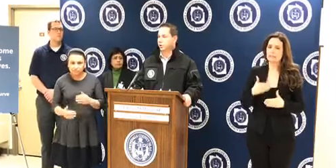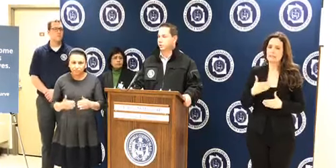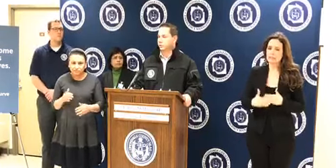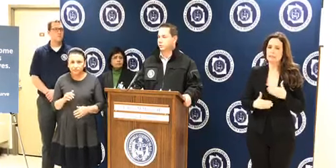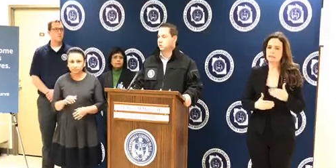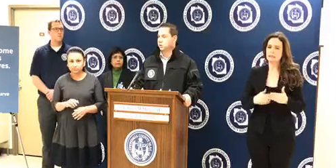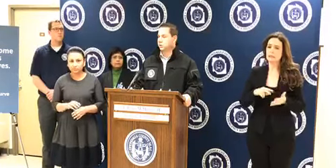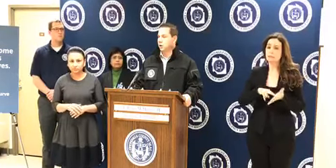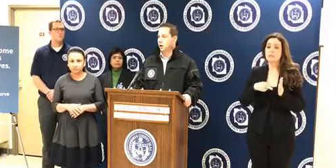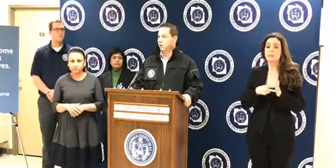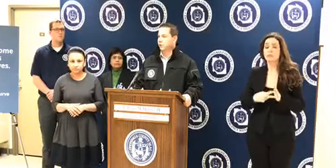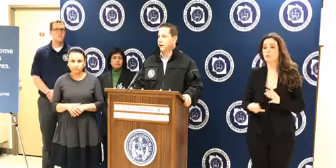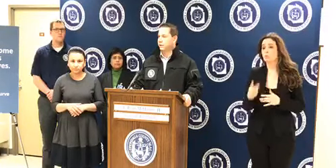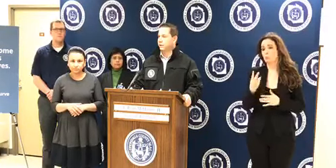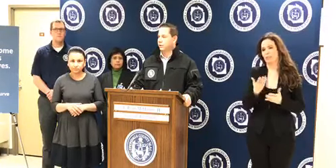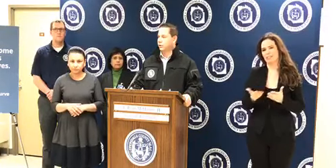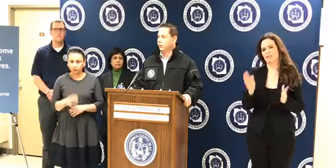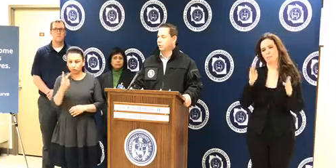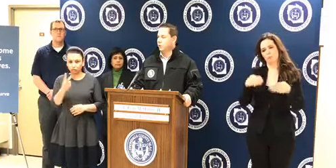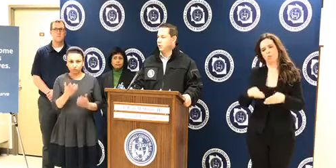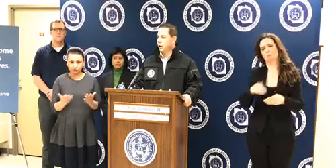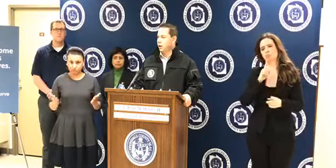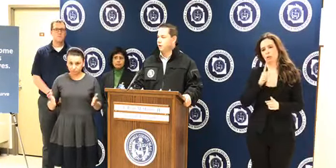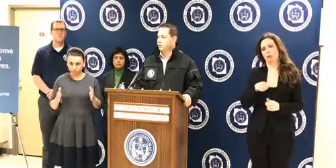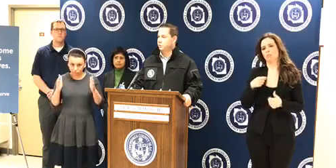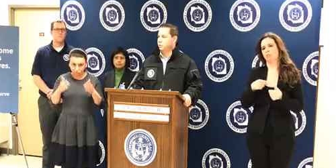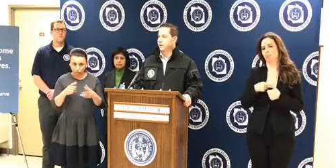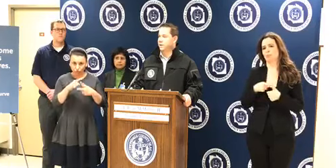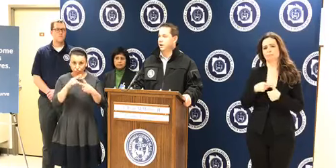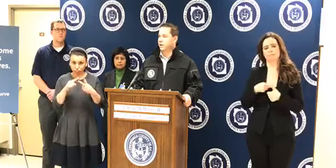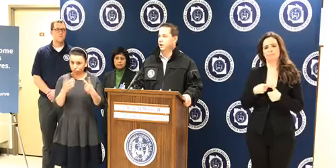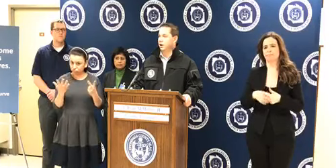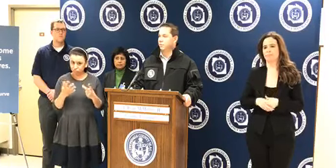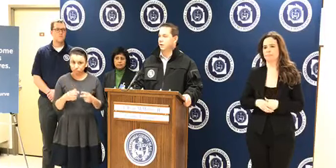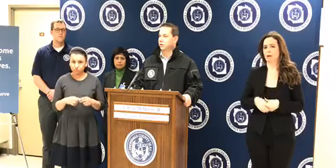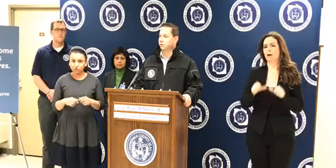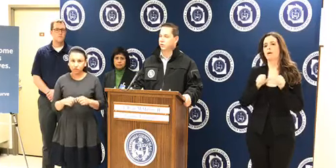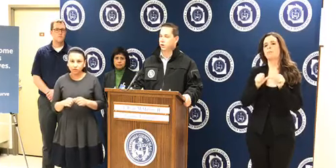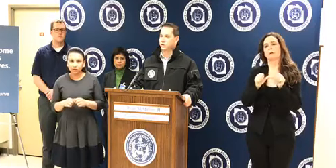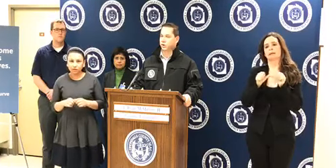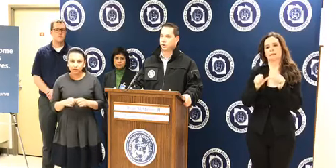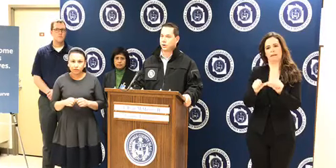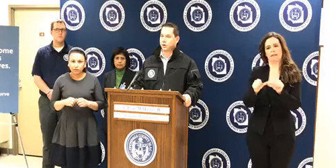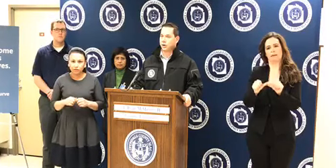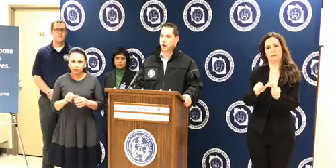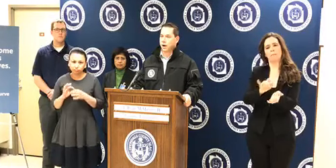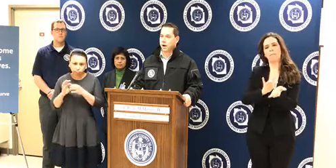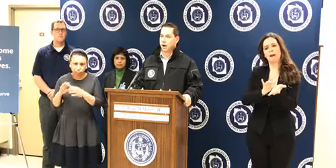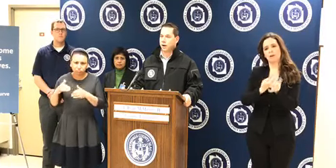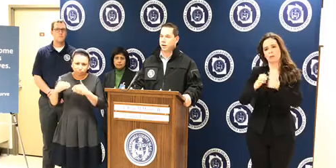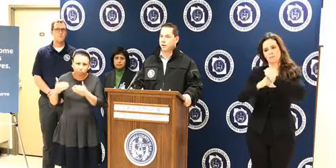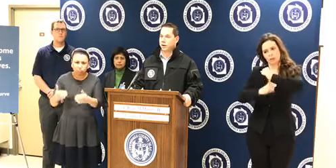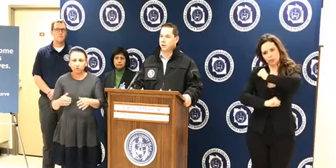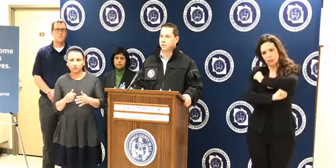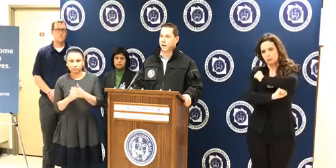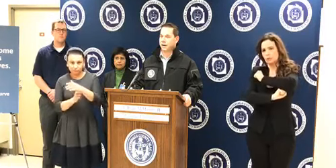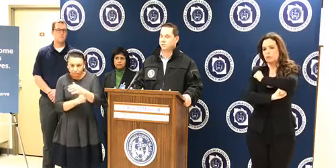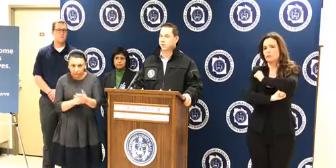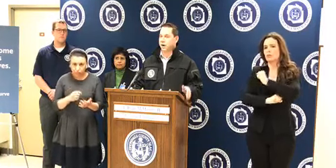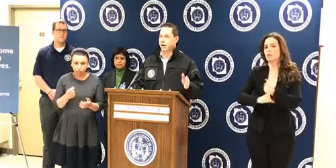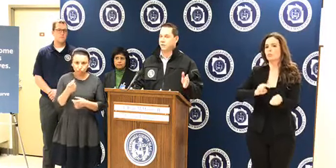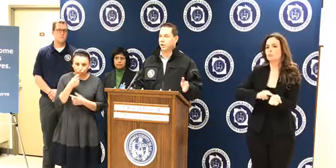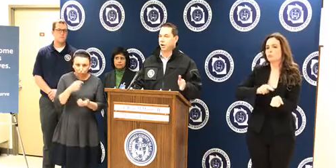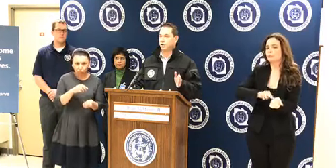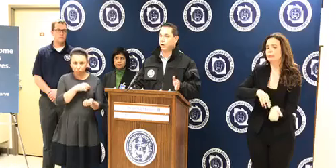2 curves. Flattening the curve to maintain our medical infrastructure, and that